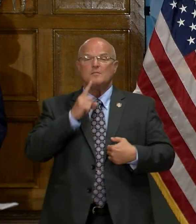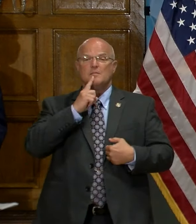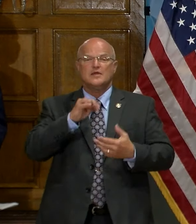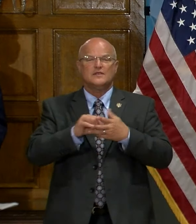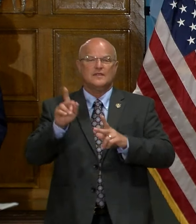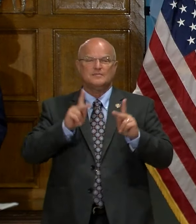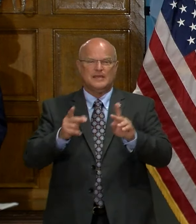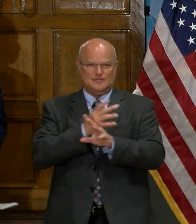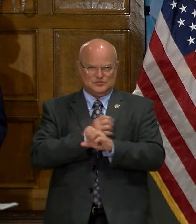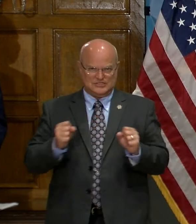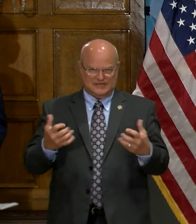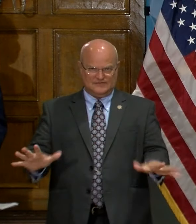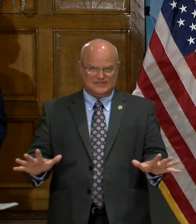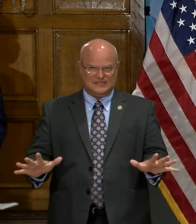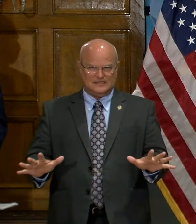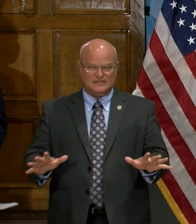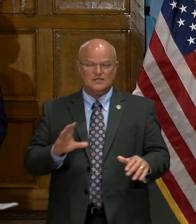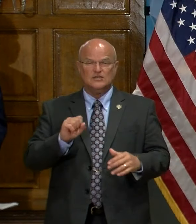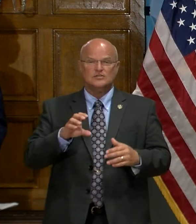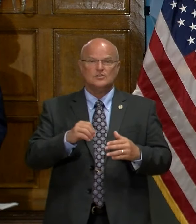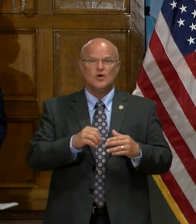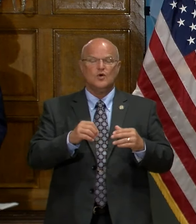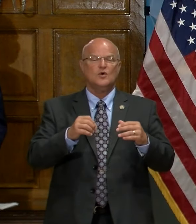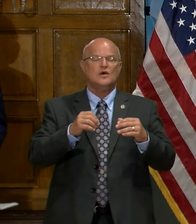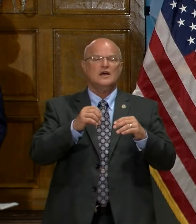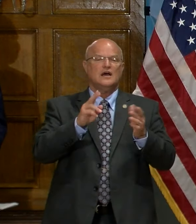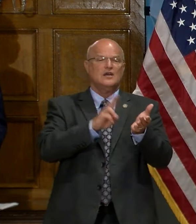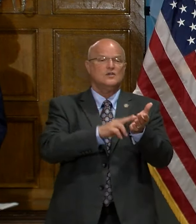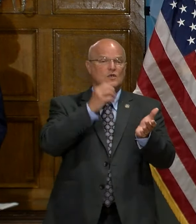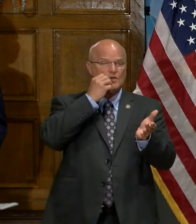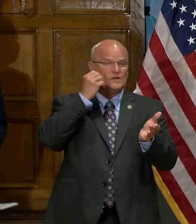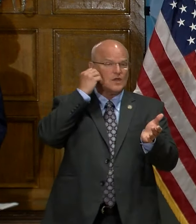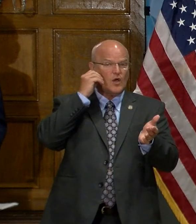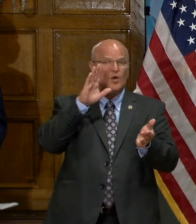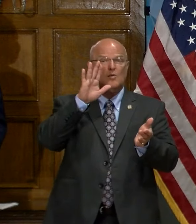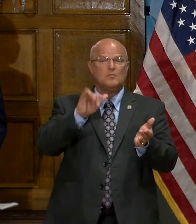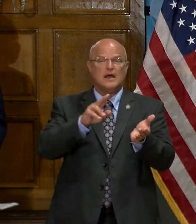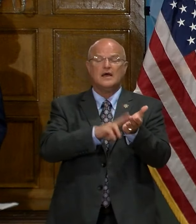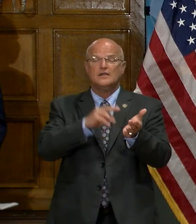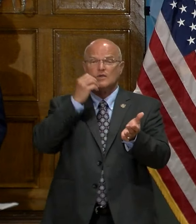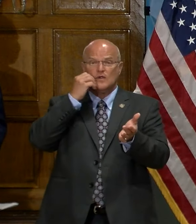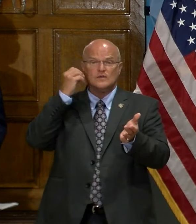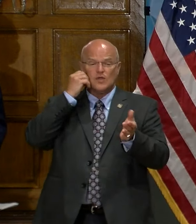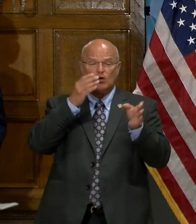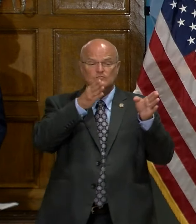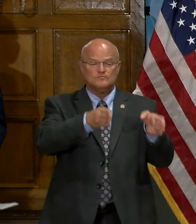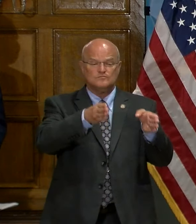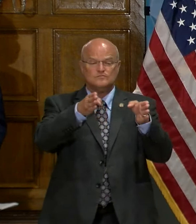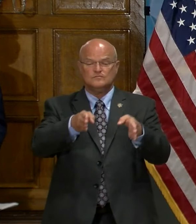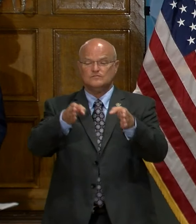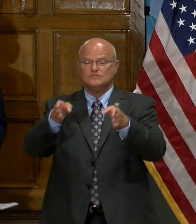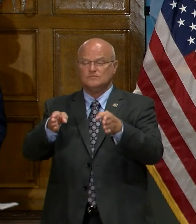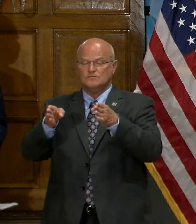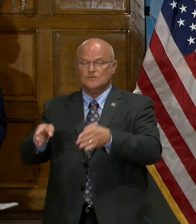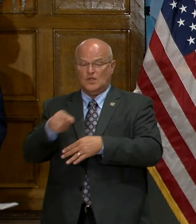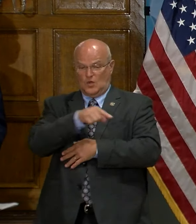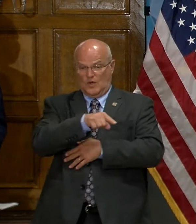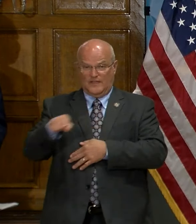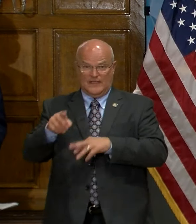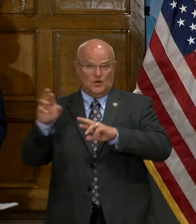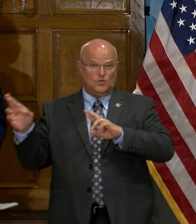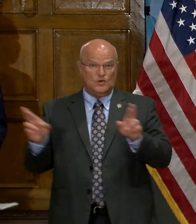safe. So on a facility-by-facility basis, as the governor mentioned, and whenever that facility is ready, based on their